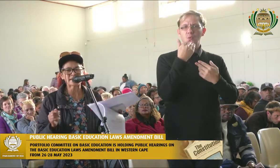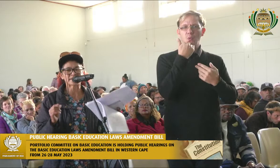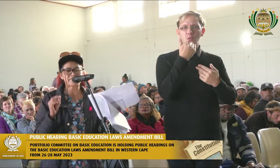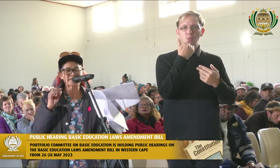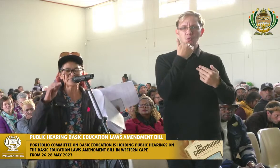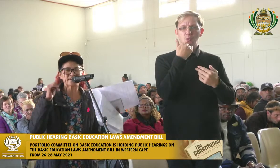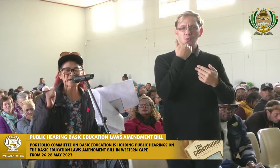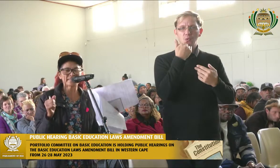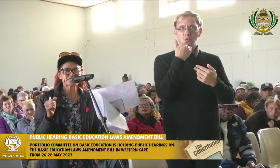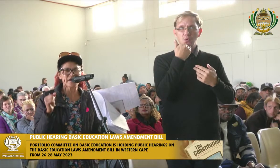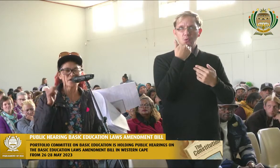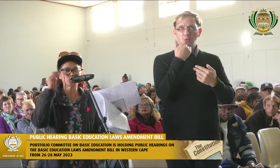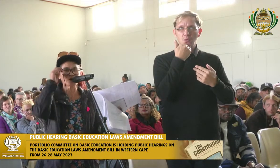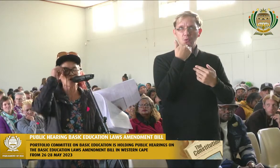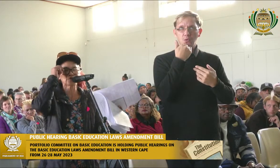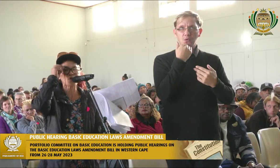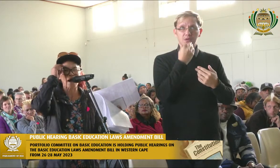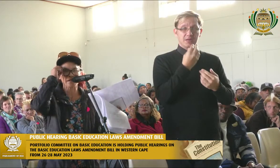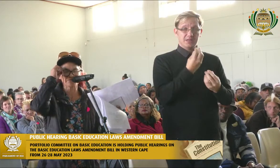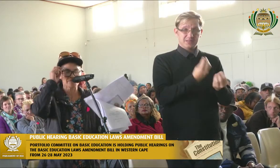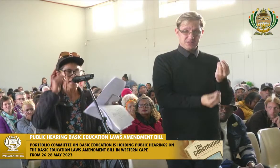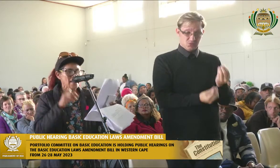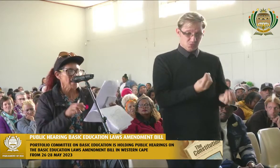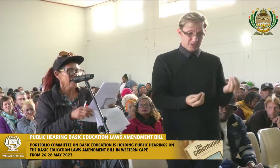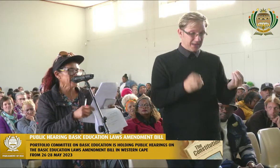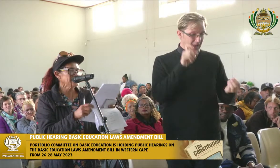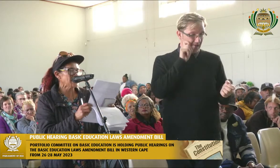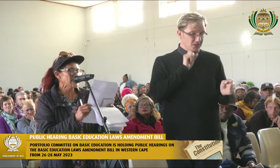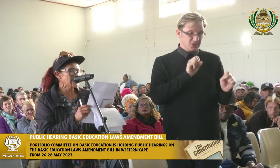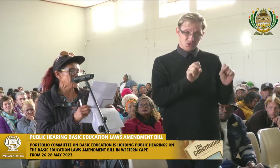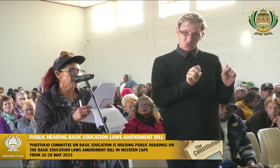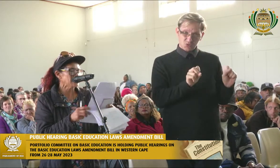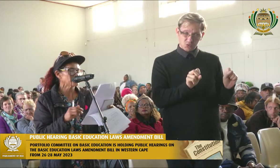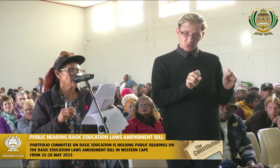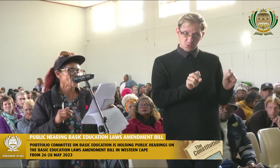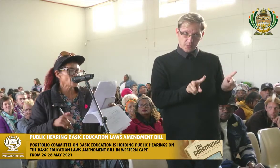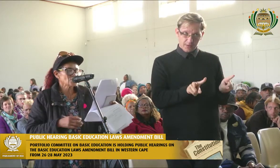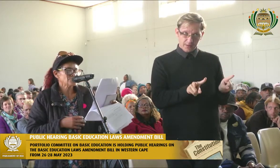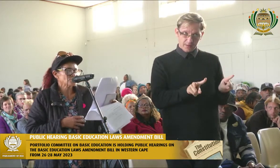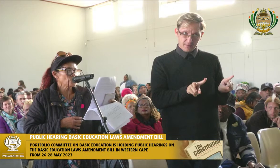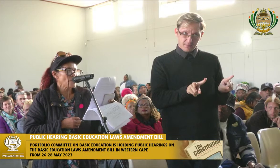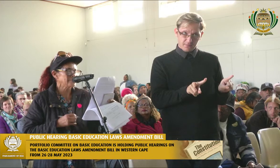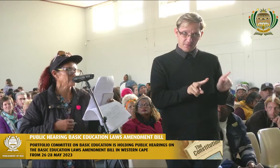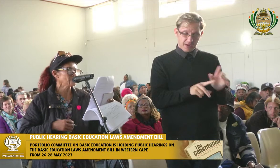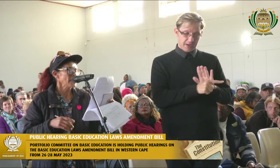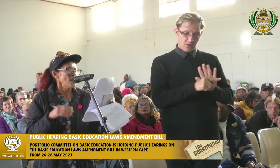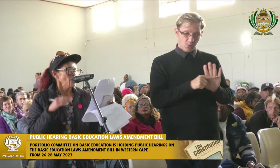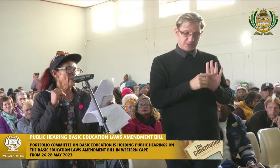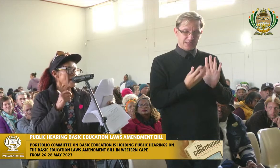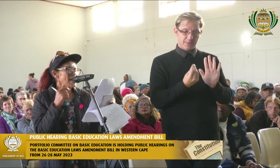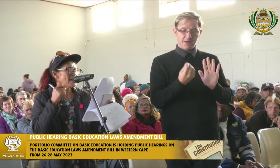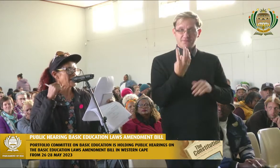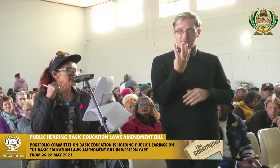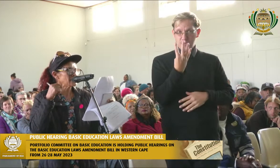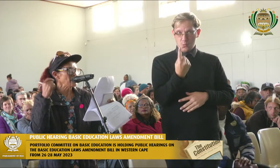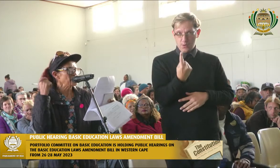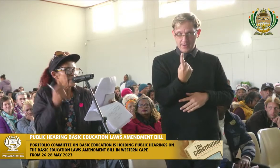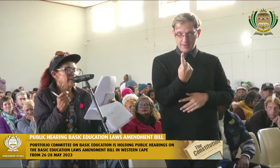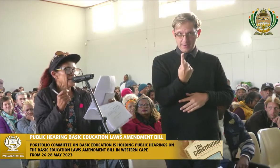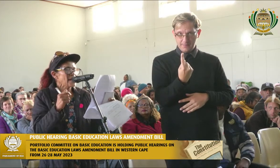die leer, van kinders van ouderdom 12 in close 41.